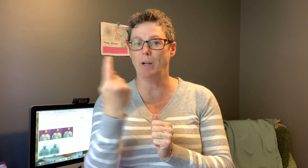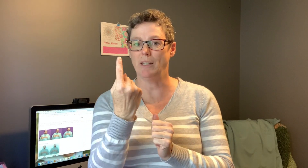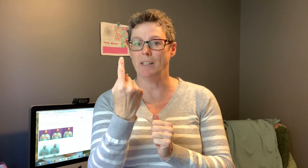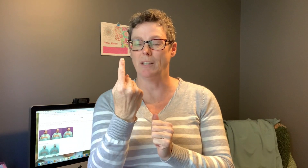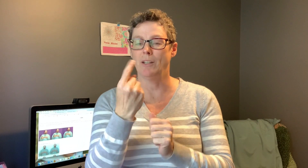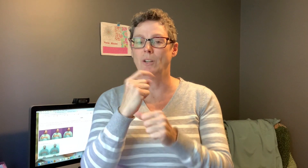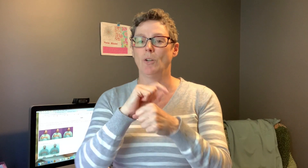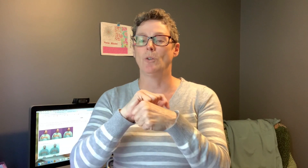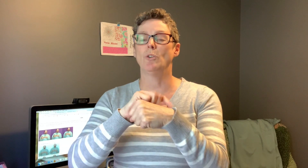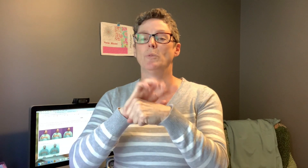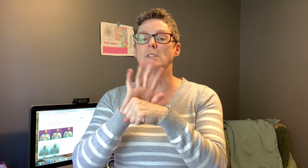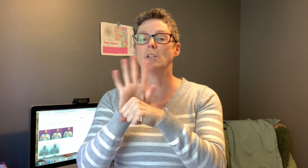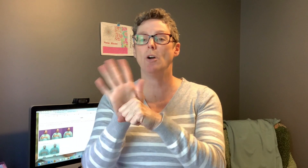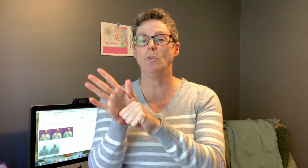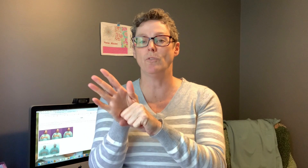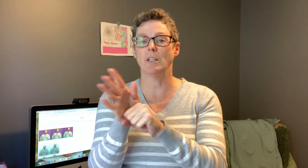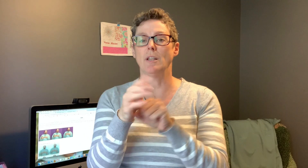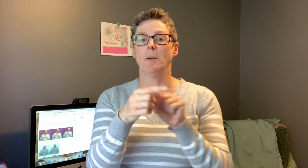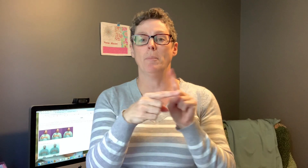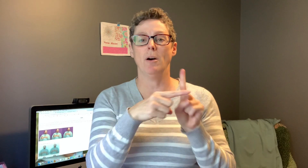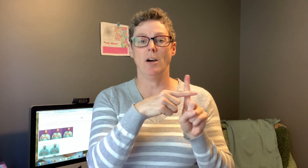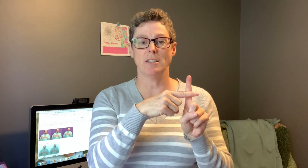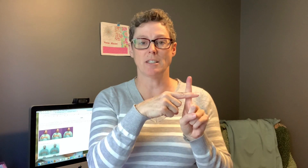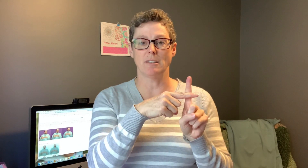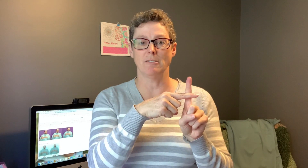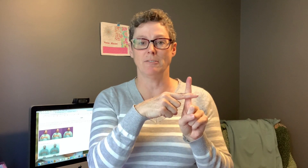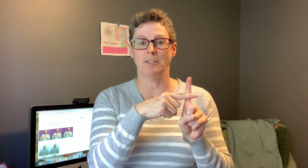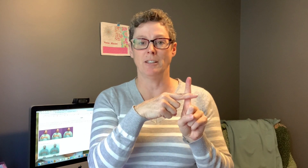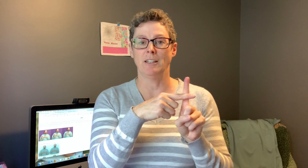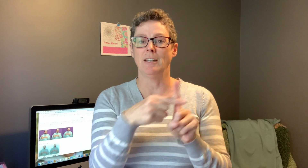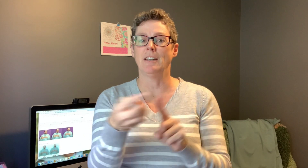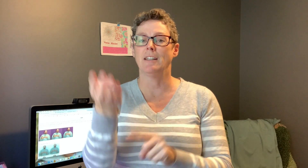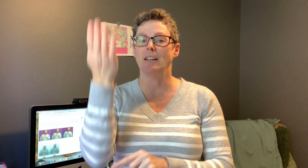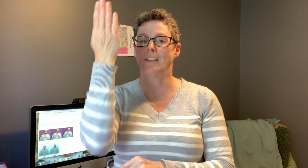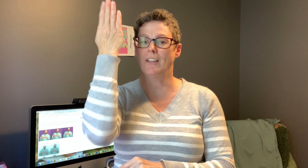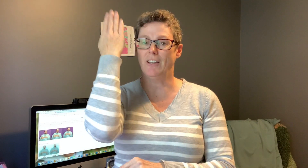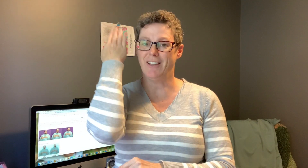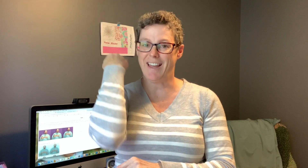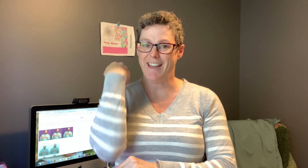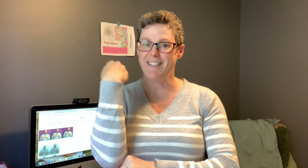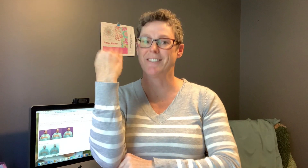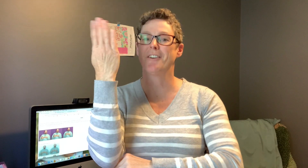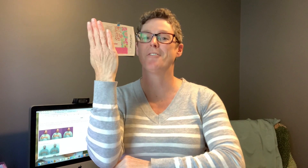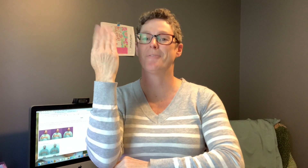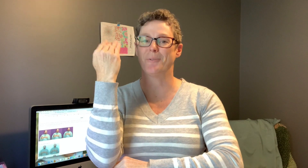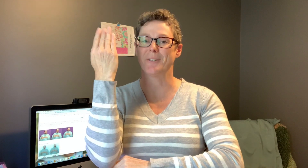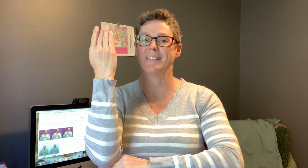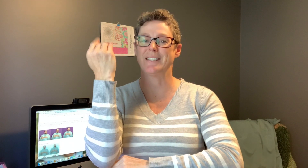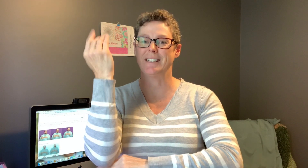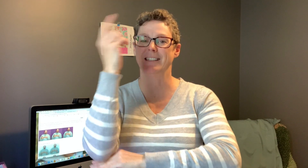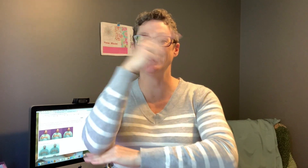anyone who is COVID positive in the last 14